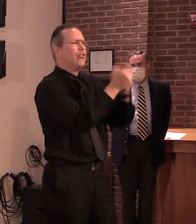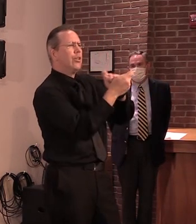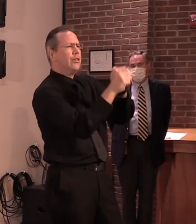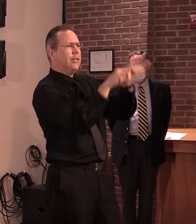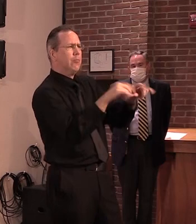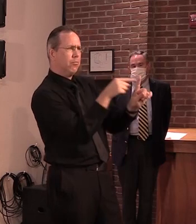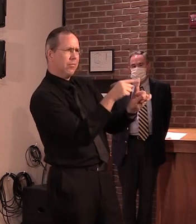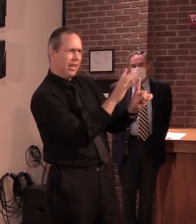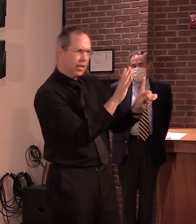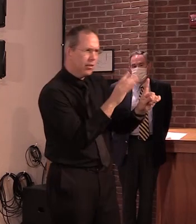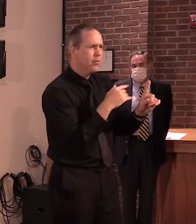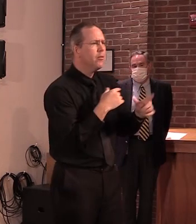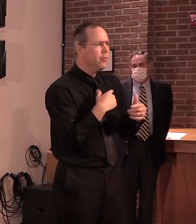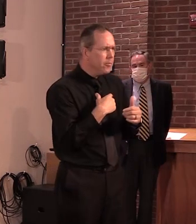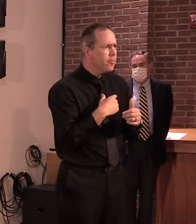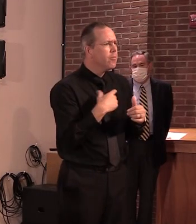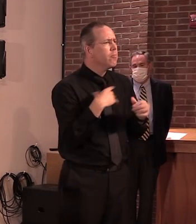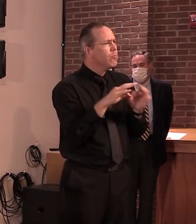issue.